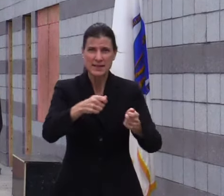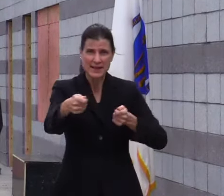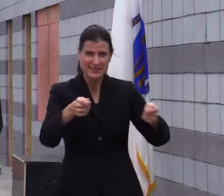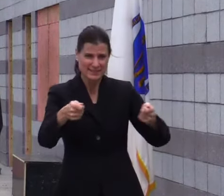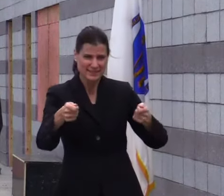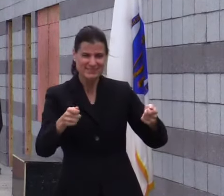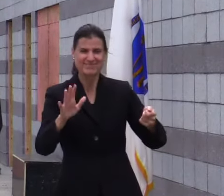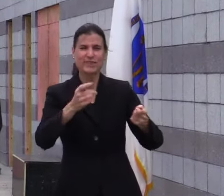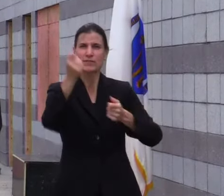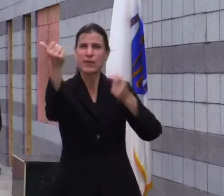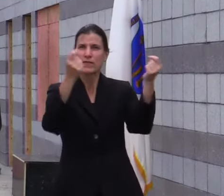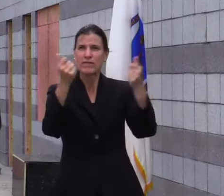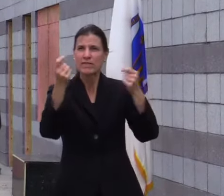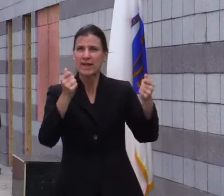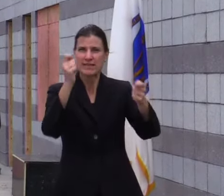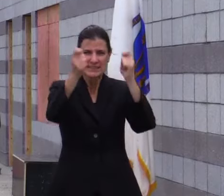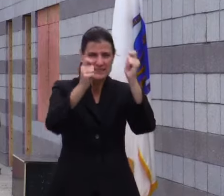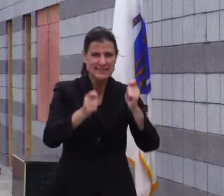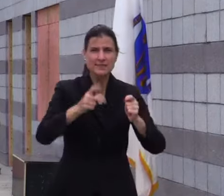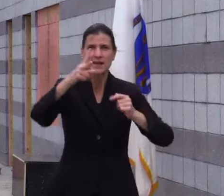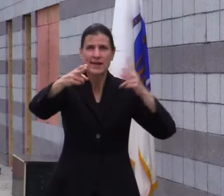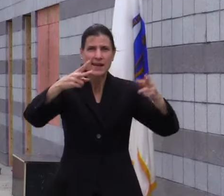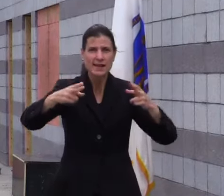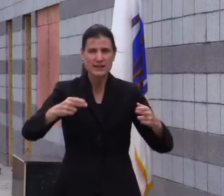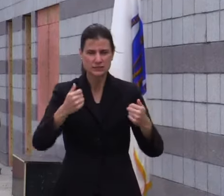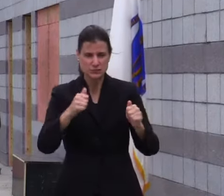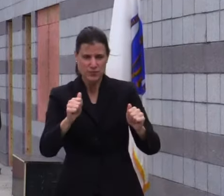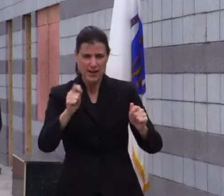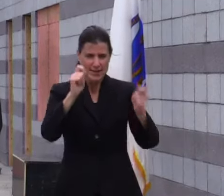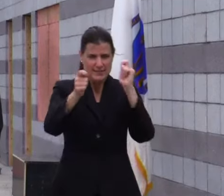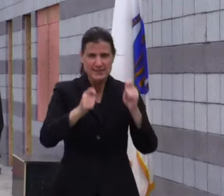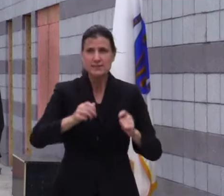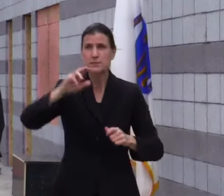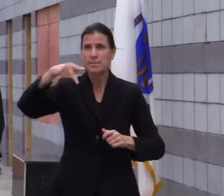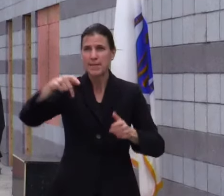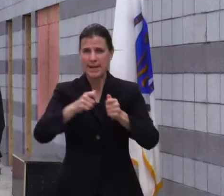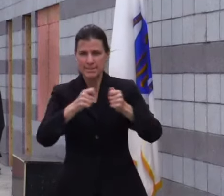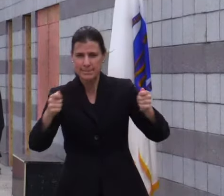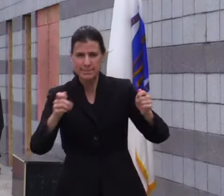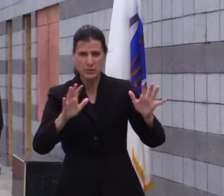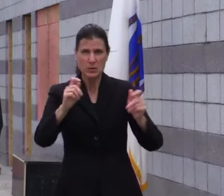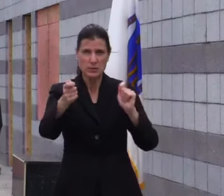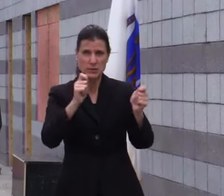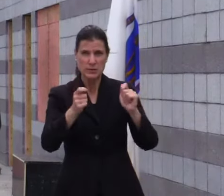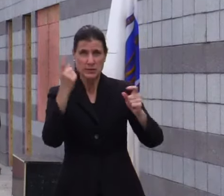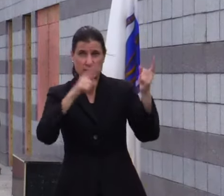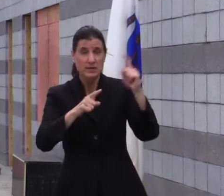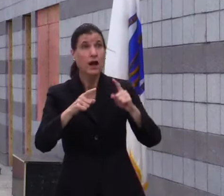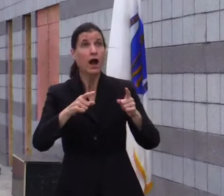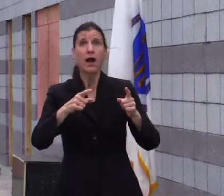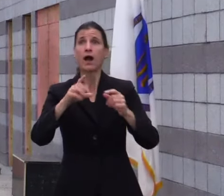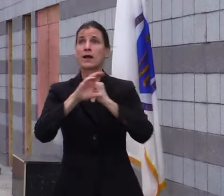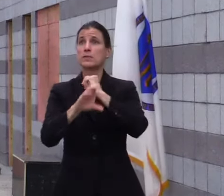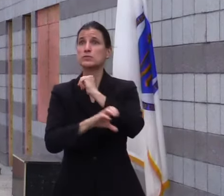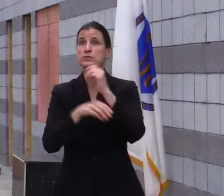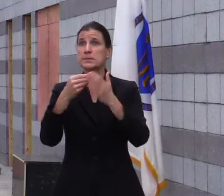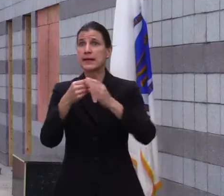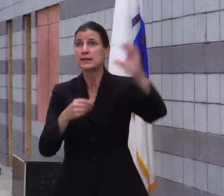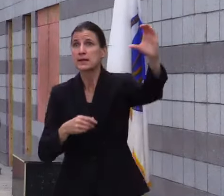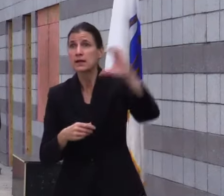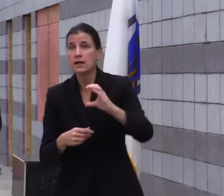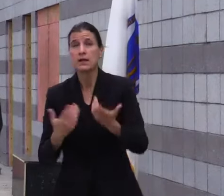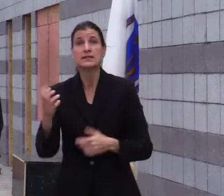securing the necessary financing, including important contributions that came from the cities of Cambridge and Somerville, and getting